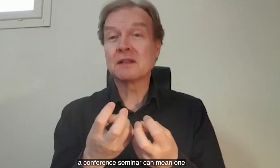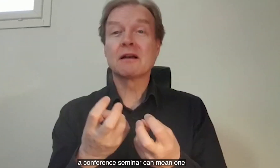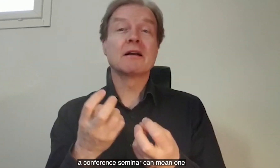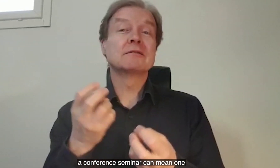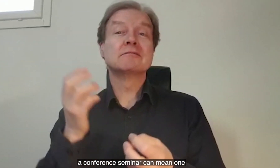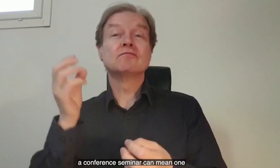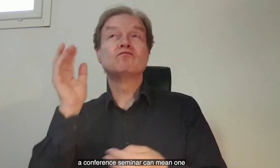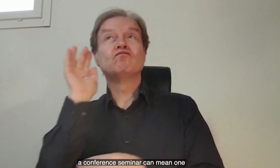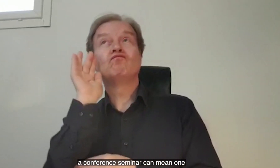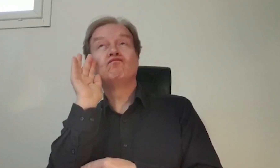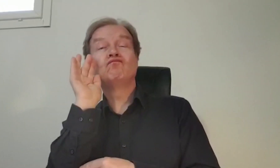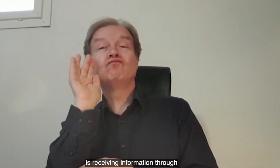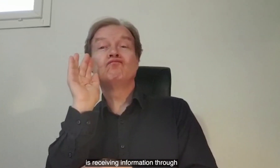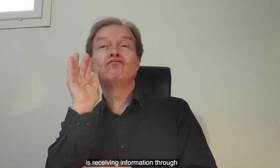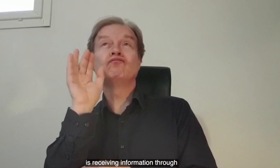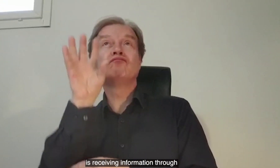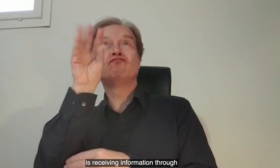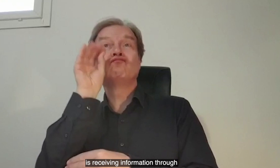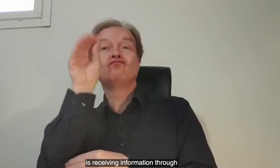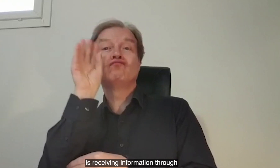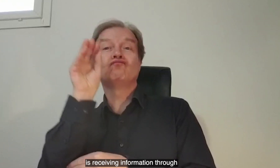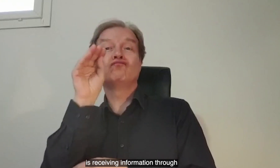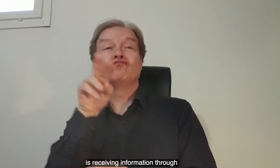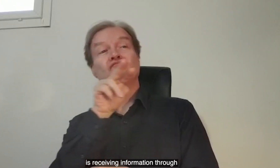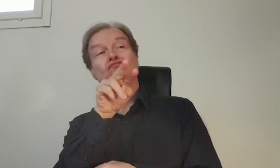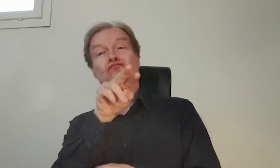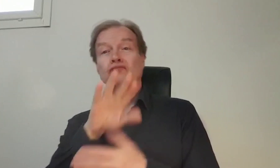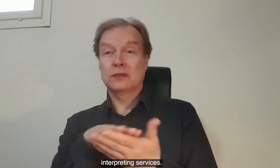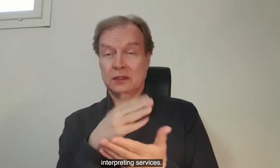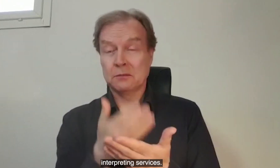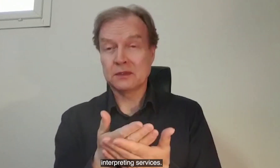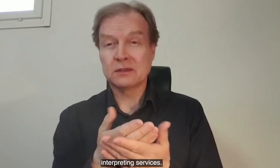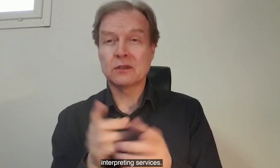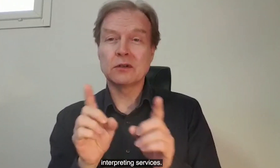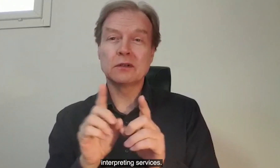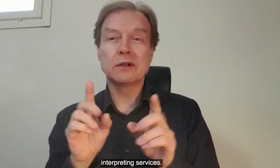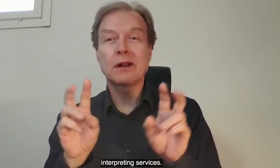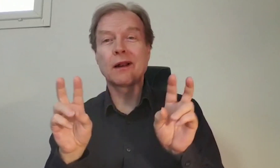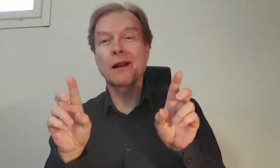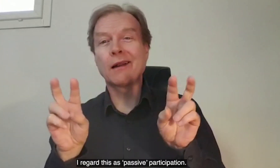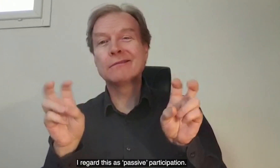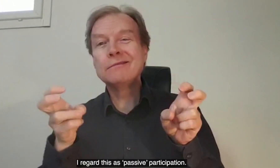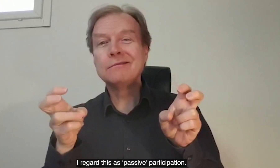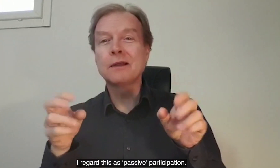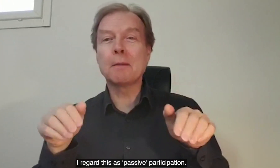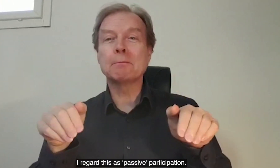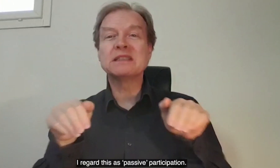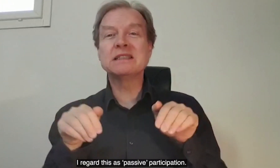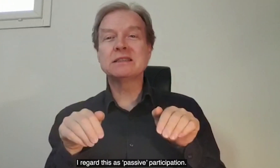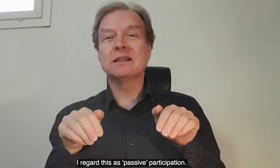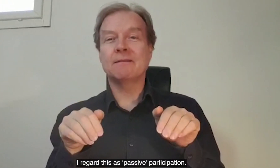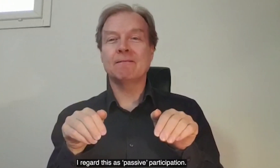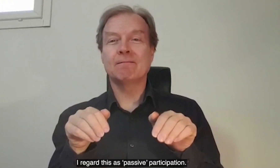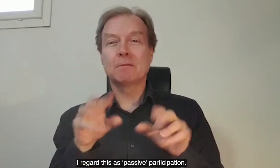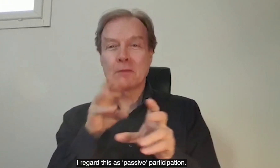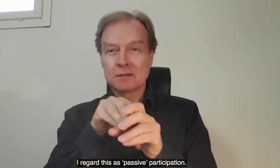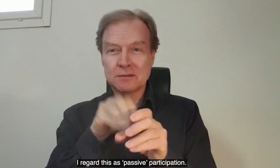is receiving information through interpreting services. I regard this as passive participation. Then there is